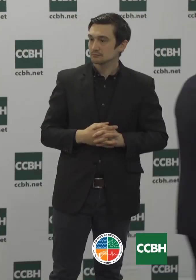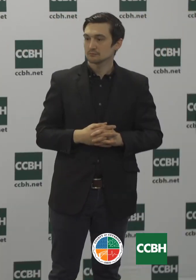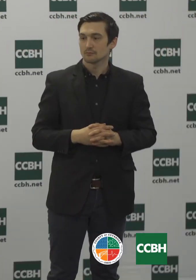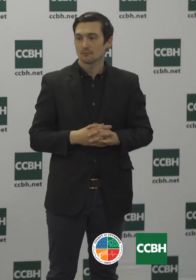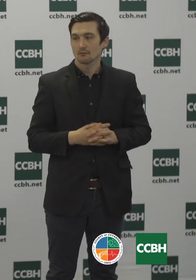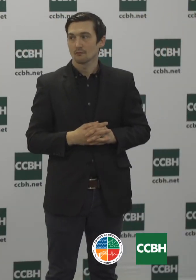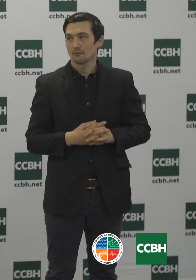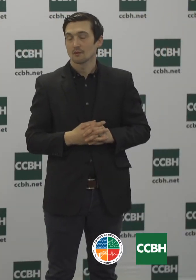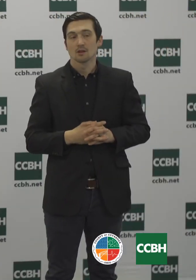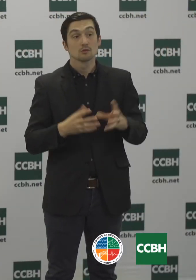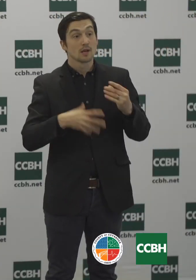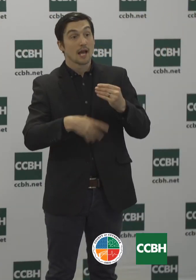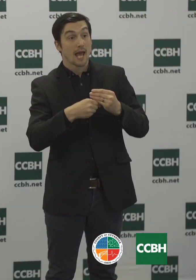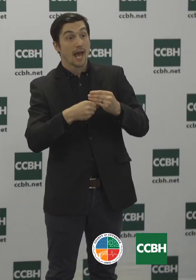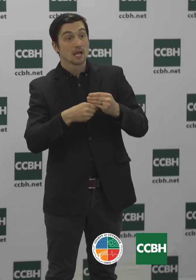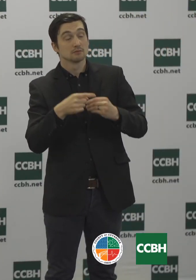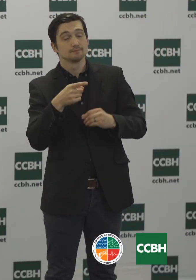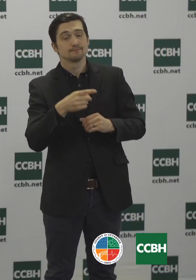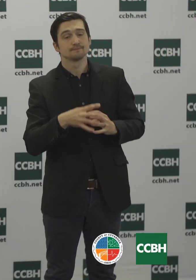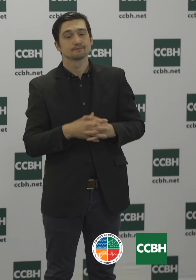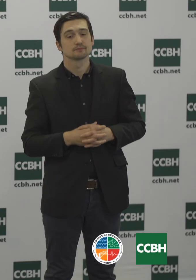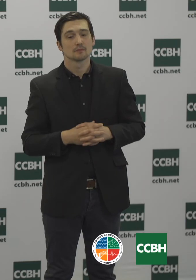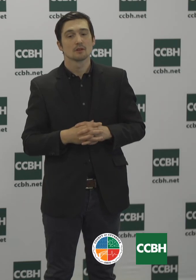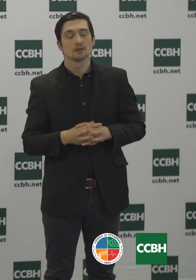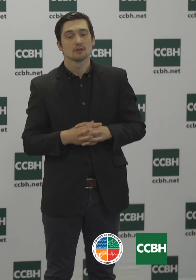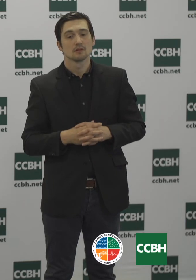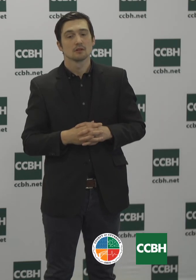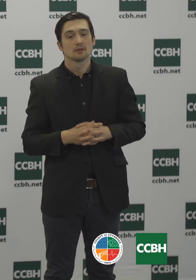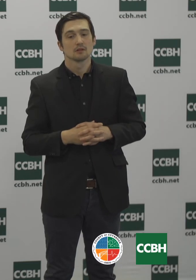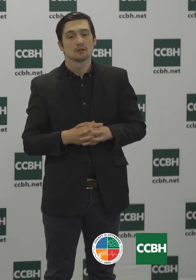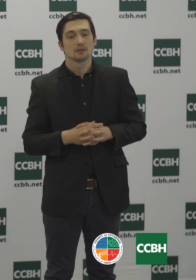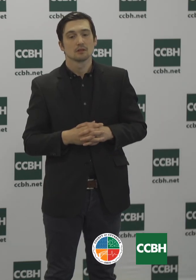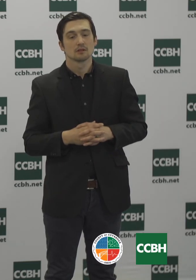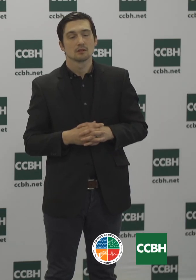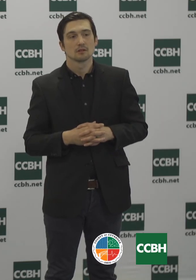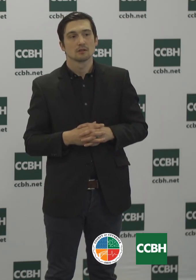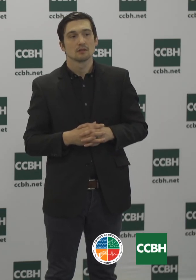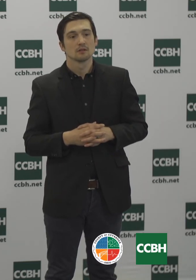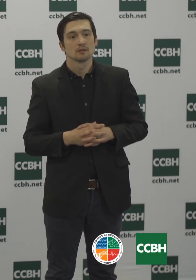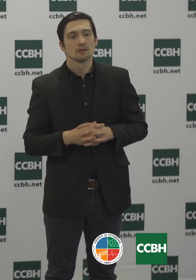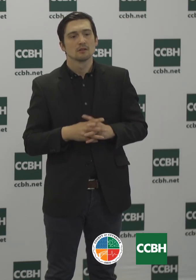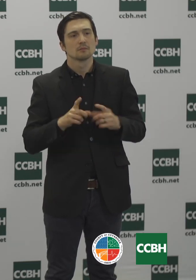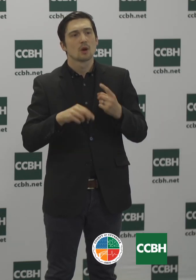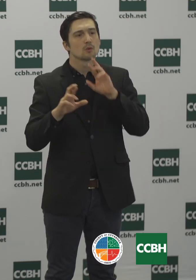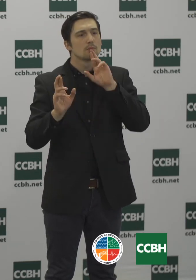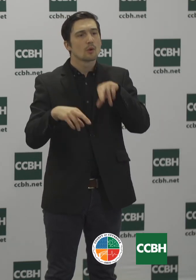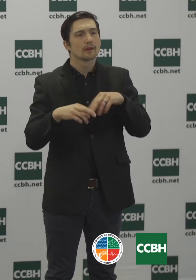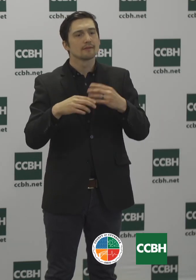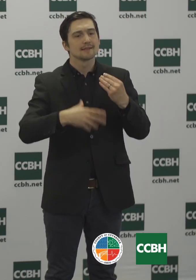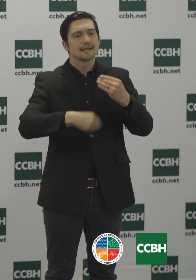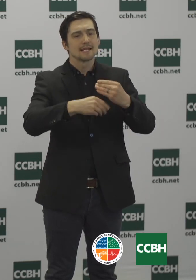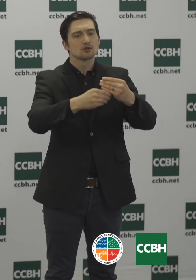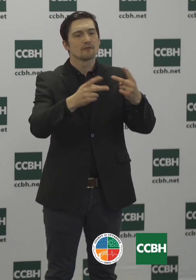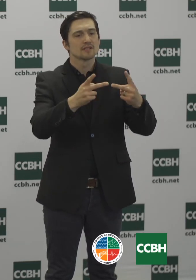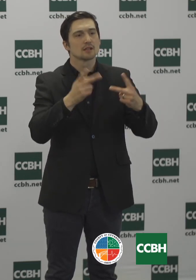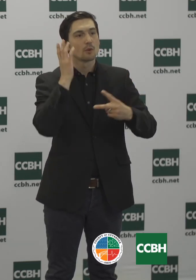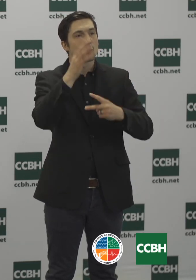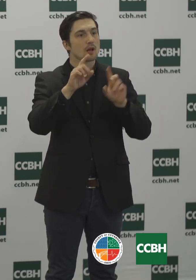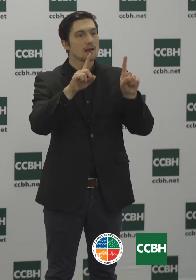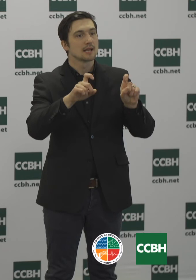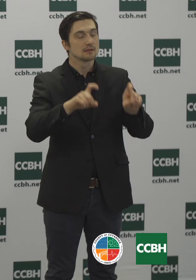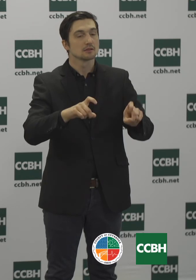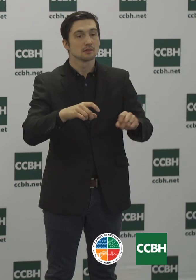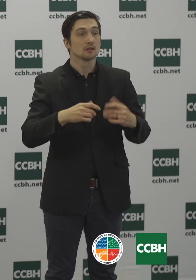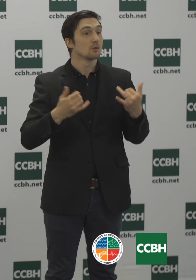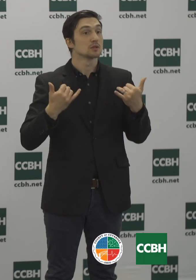Just to quickly add to that, Courtney, and just responding to the question was about reporting of these additional facilities that we're going to test.